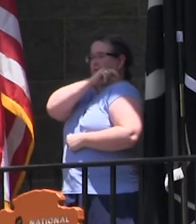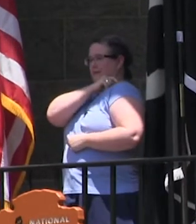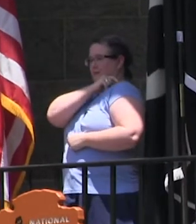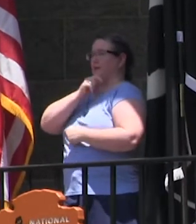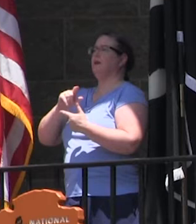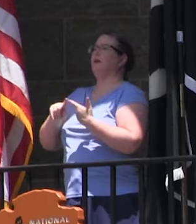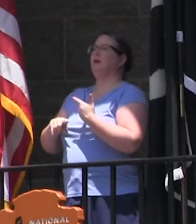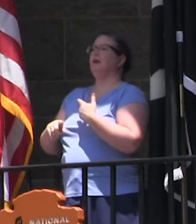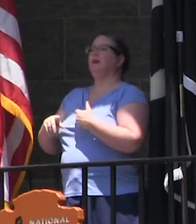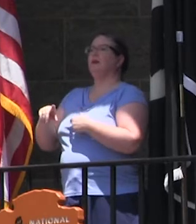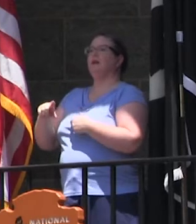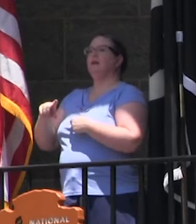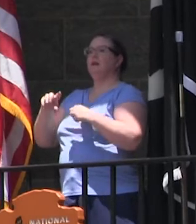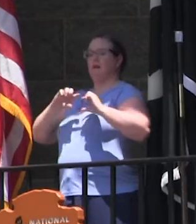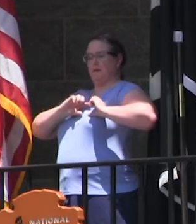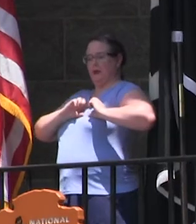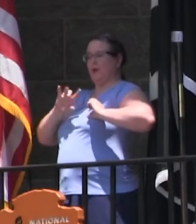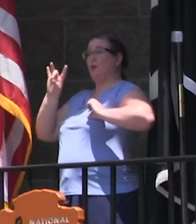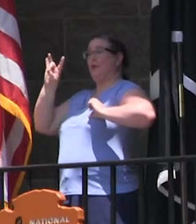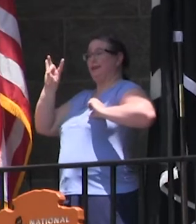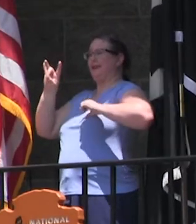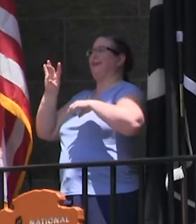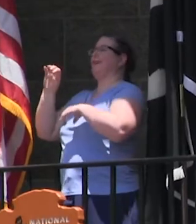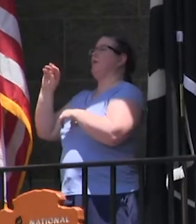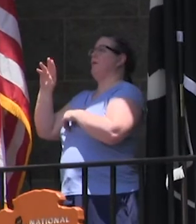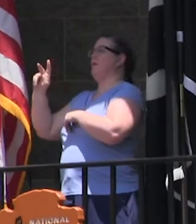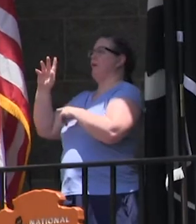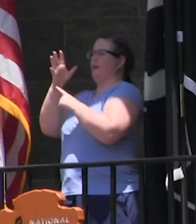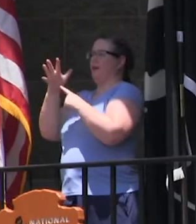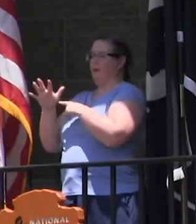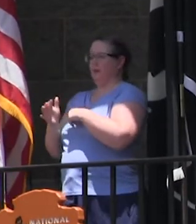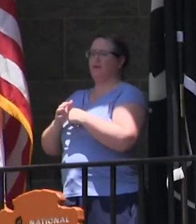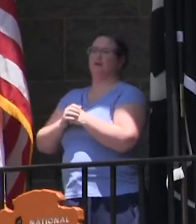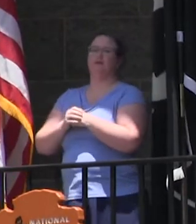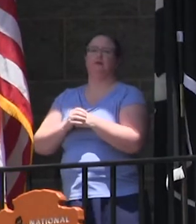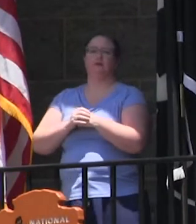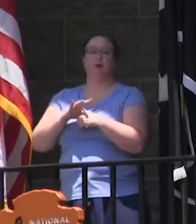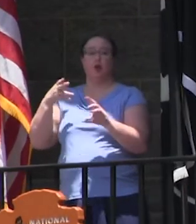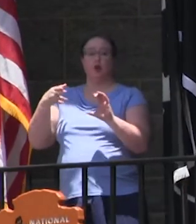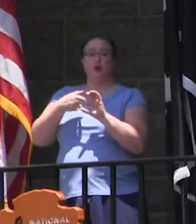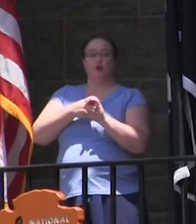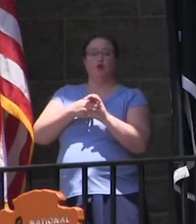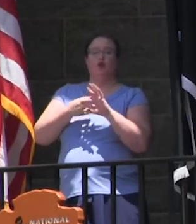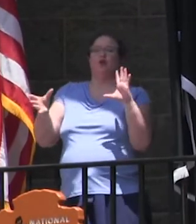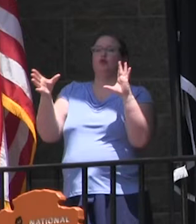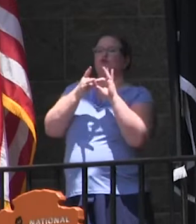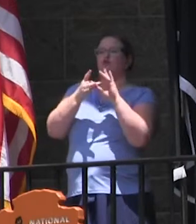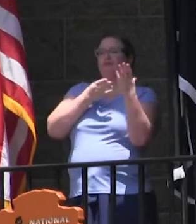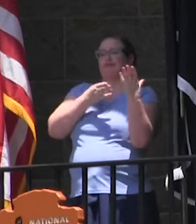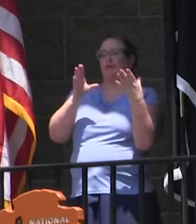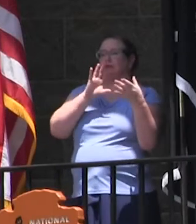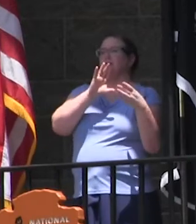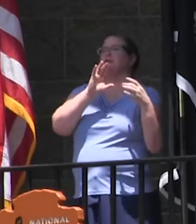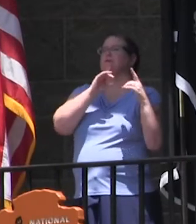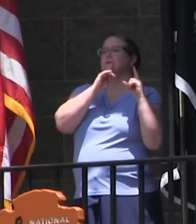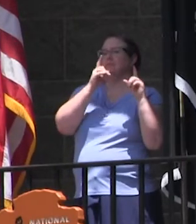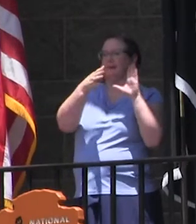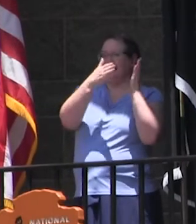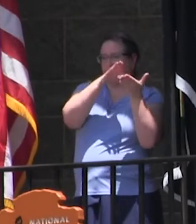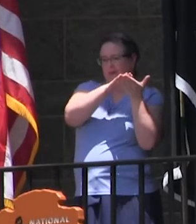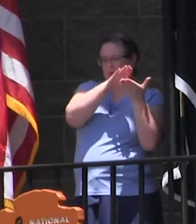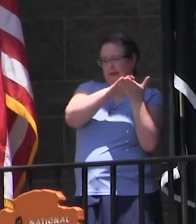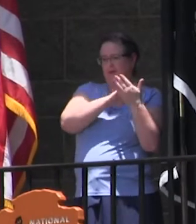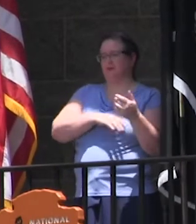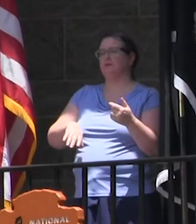Air Medal with eight oak leaf clusters, Joint Service Commendation Medal, Kosovo